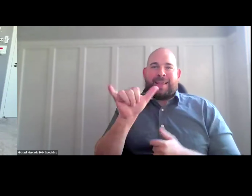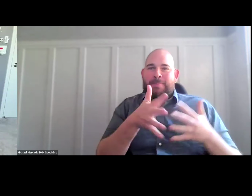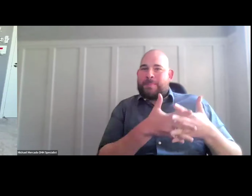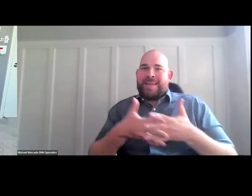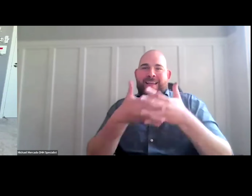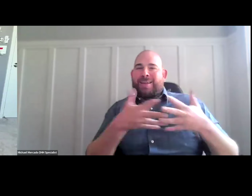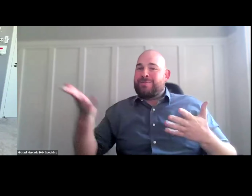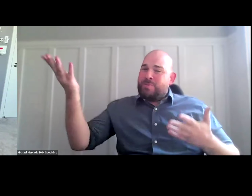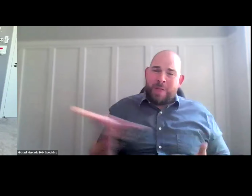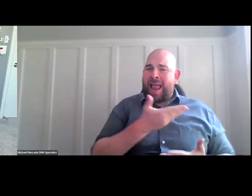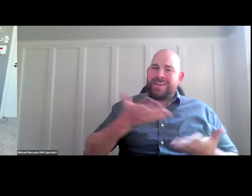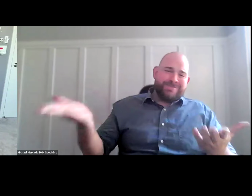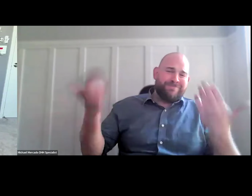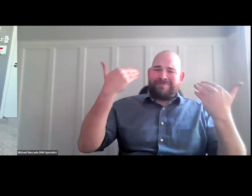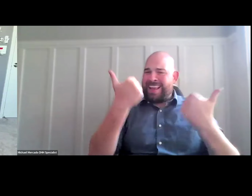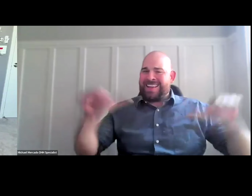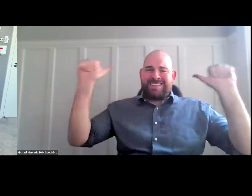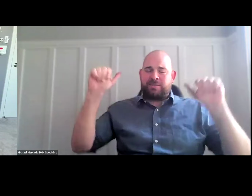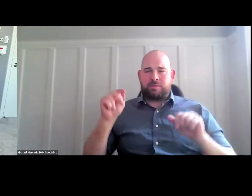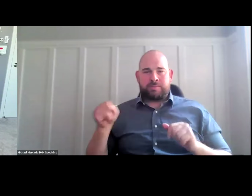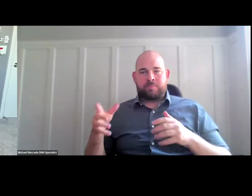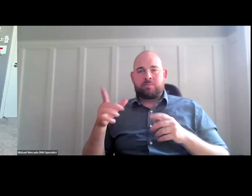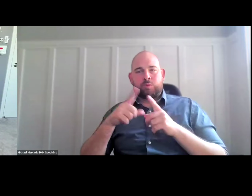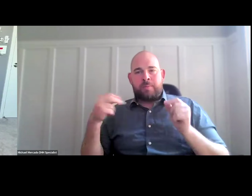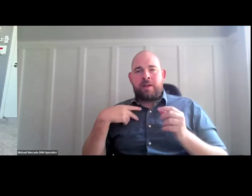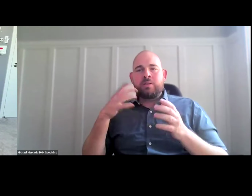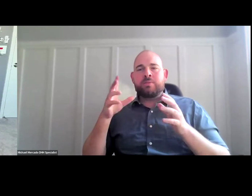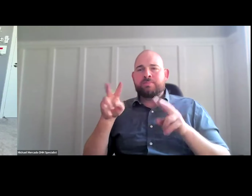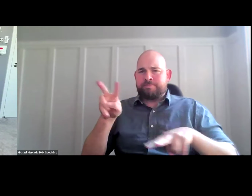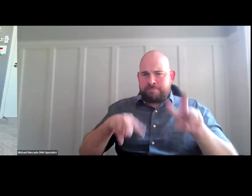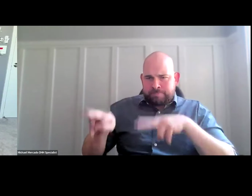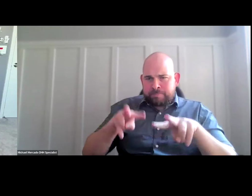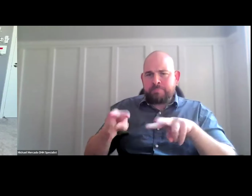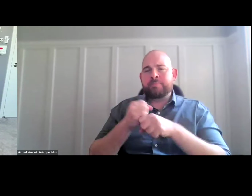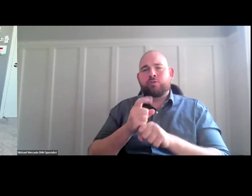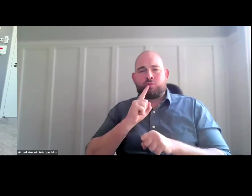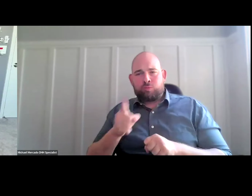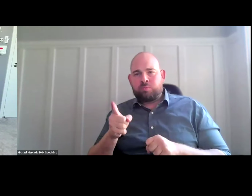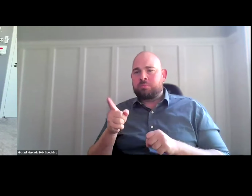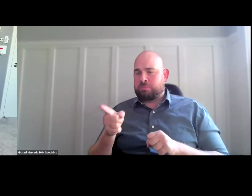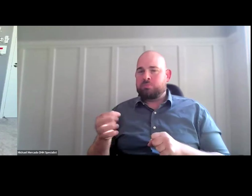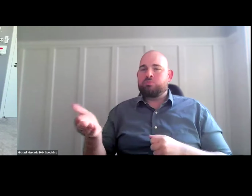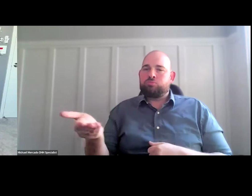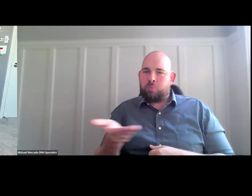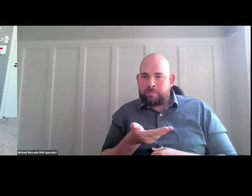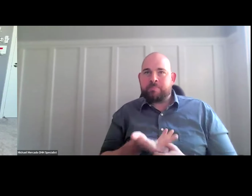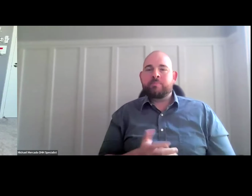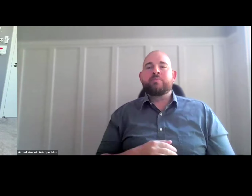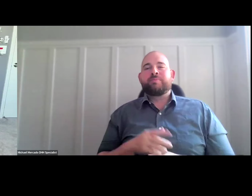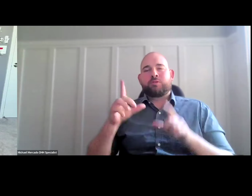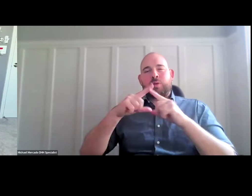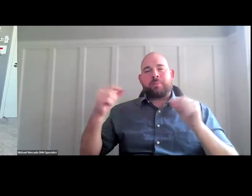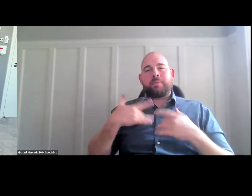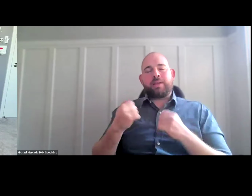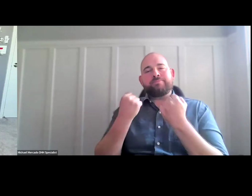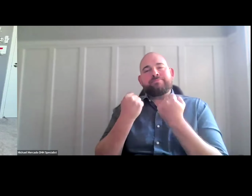And in Japan, you have to wait for an invitation to be invited into a group of people. So in American